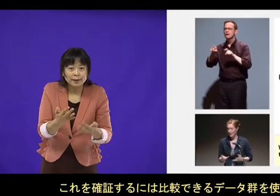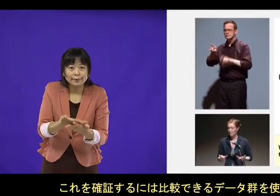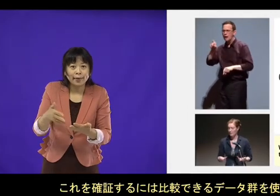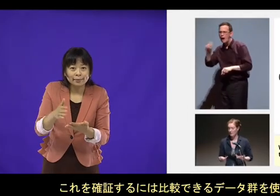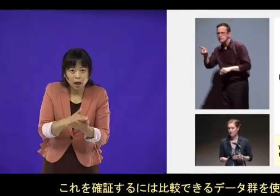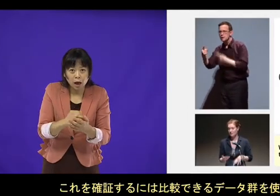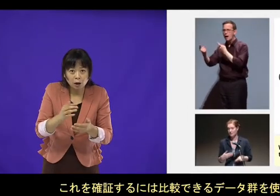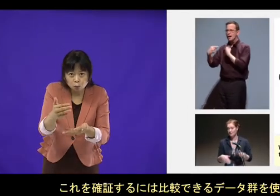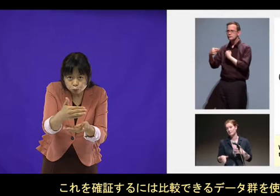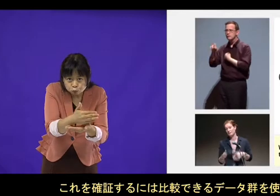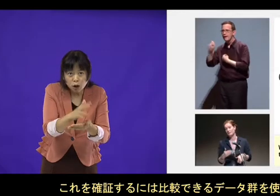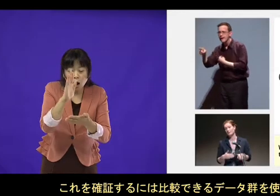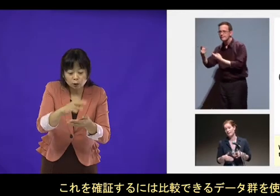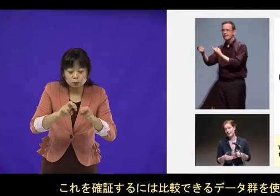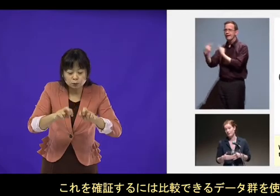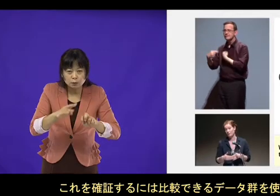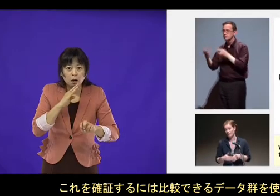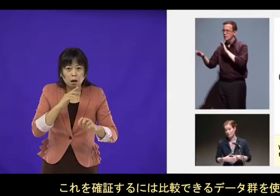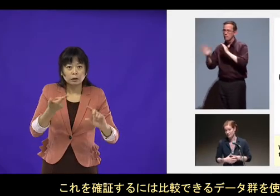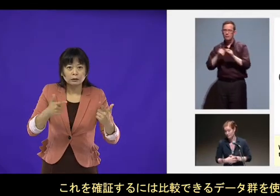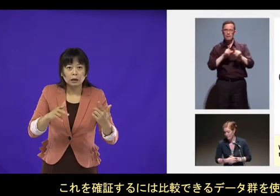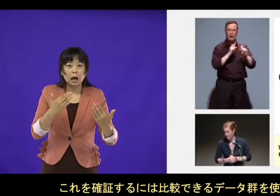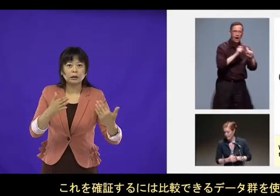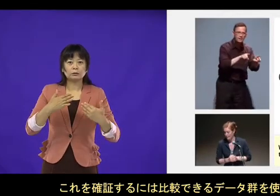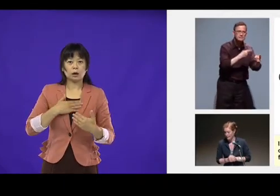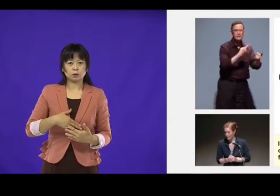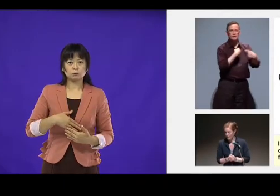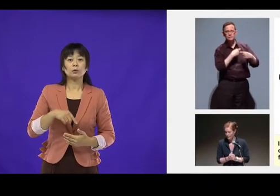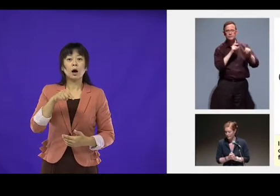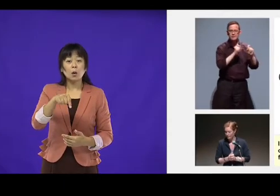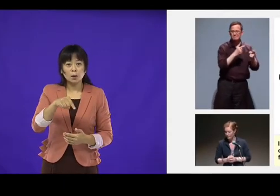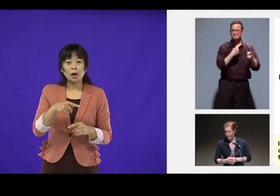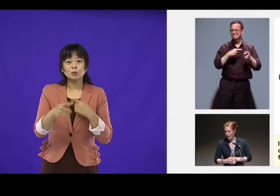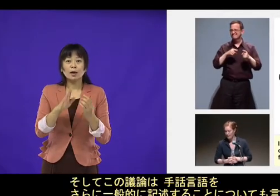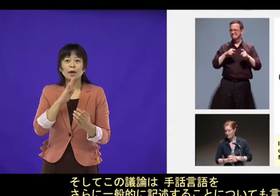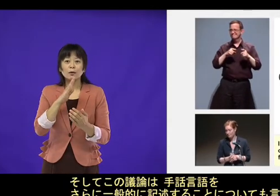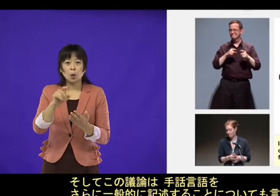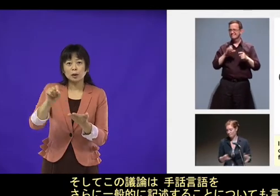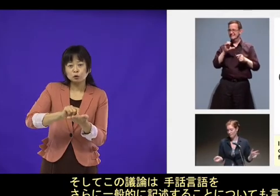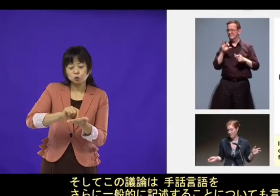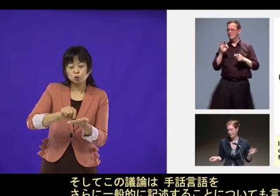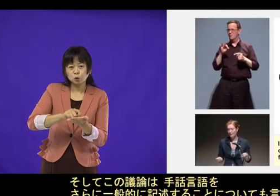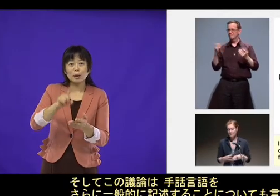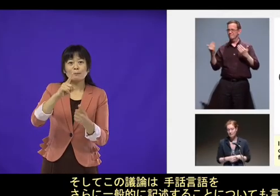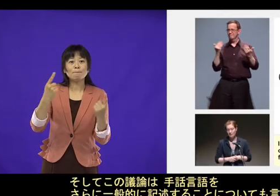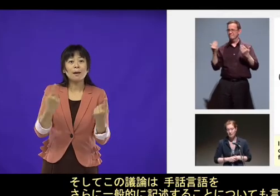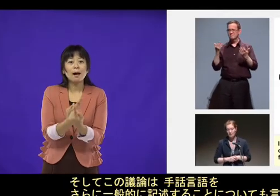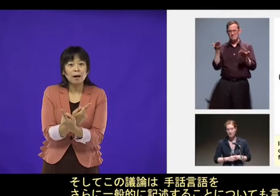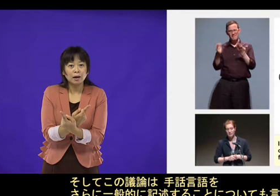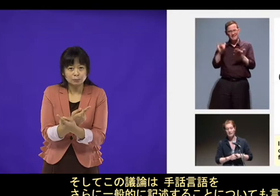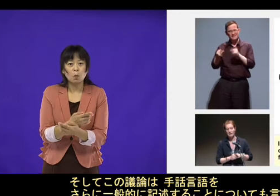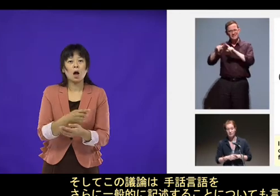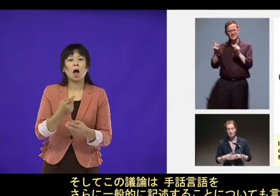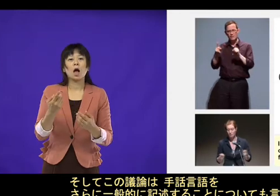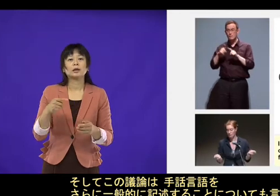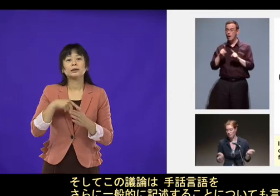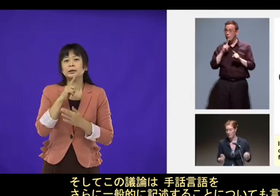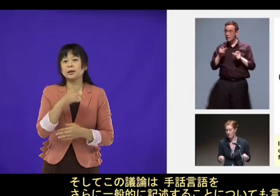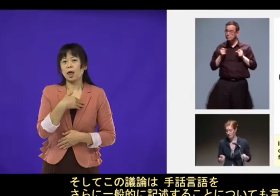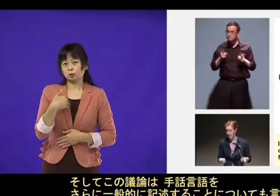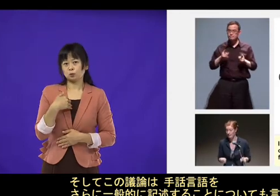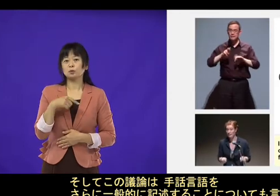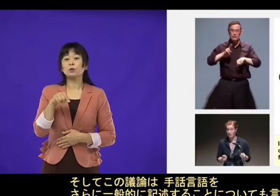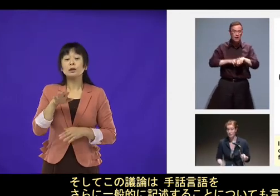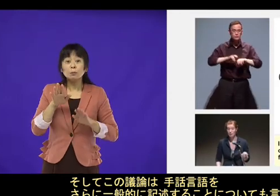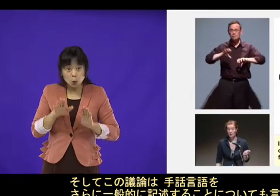to establish whether this is the case or not. And this, I think this argument is thanks to the